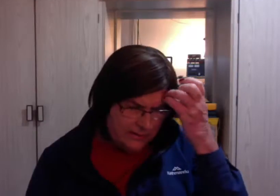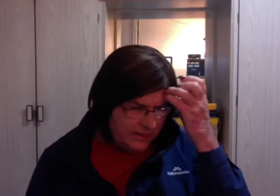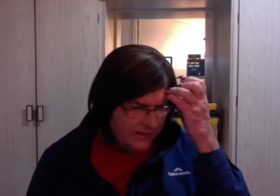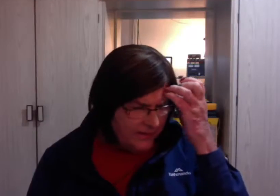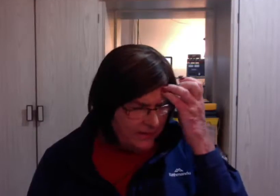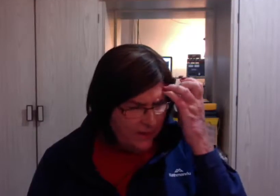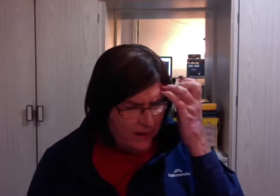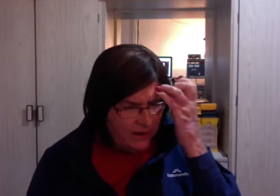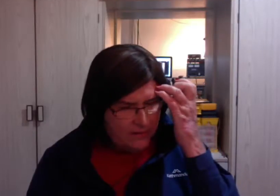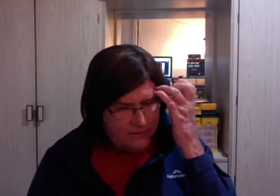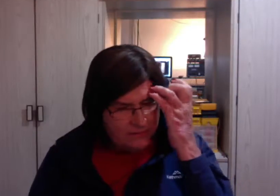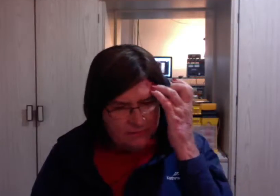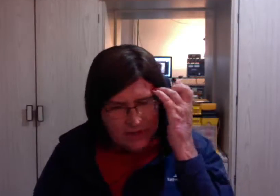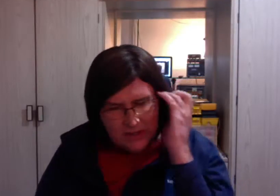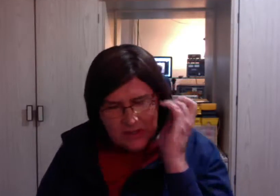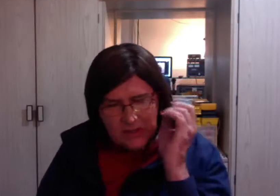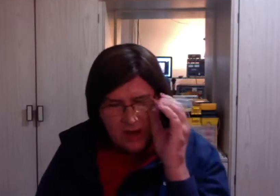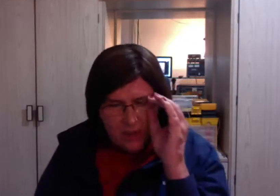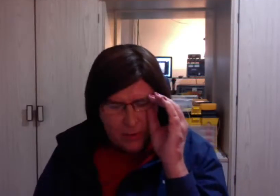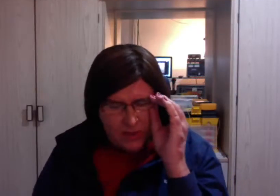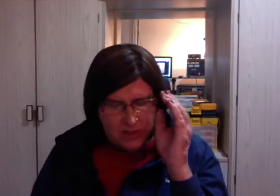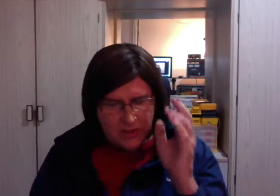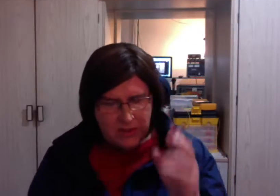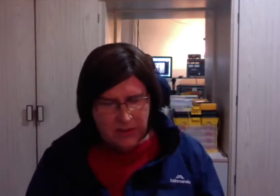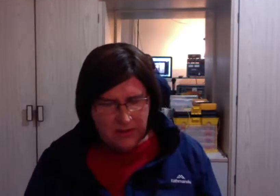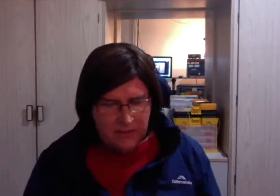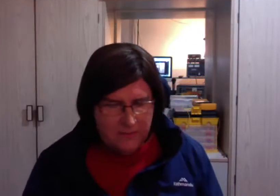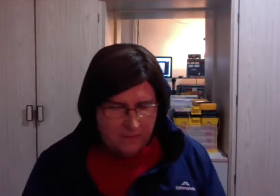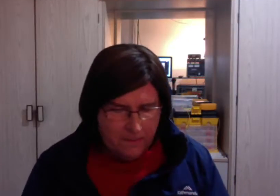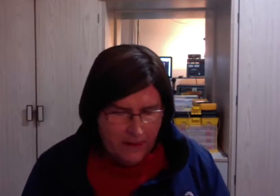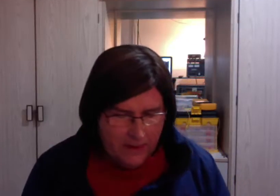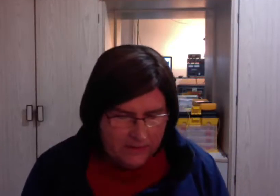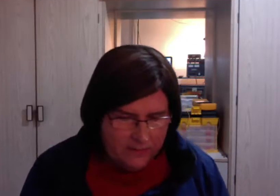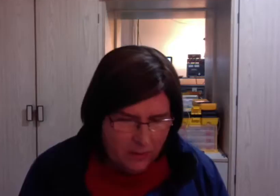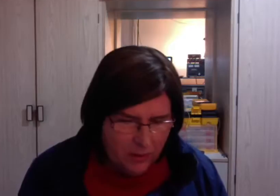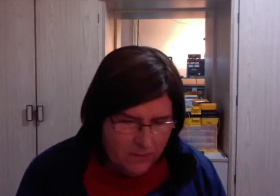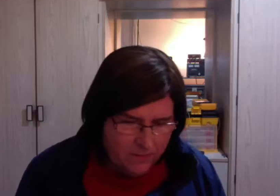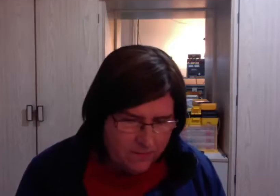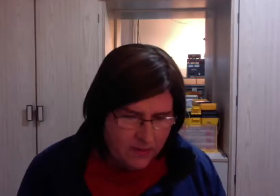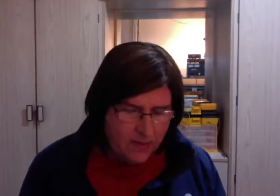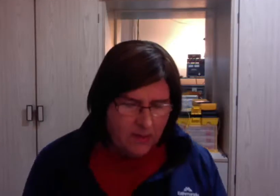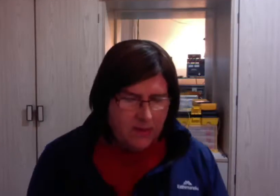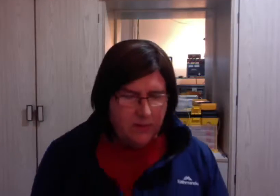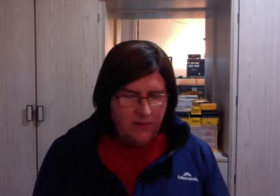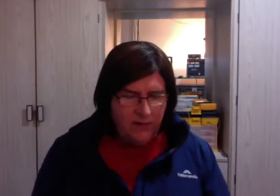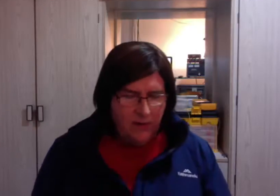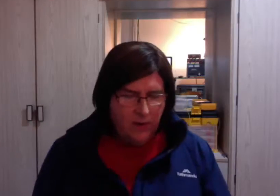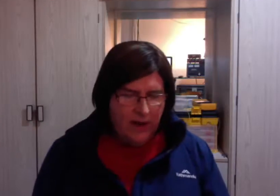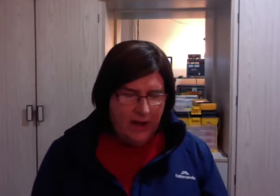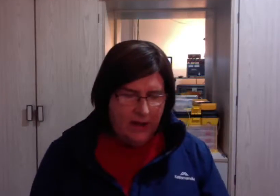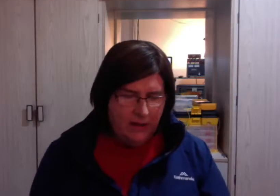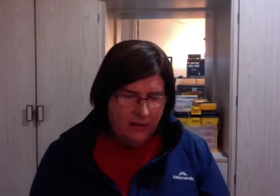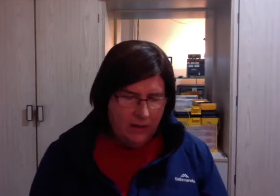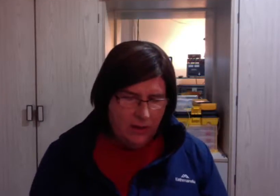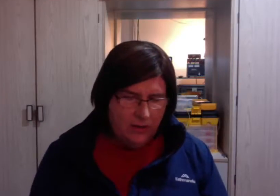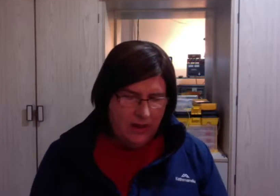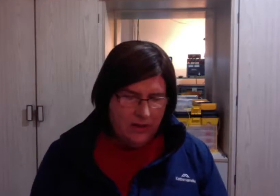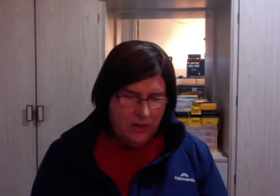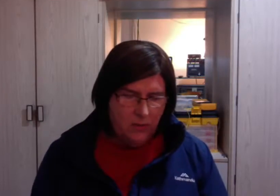So that's tyre inflation, tyre pressures, and so on. There is a little way, you know, that you can work